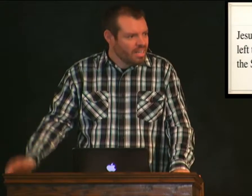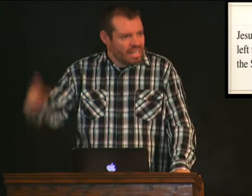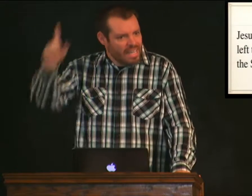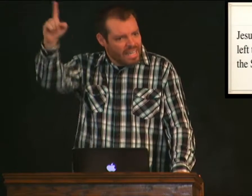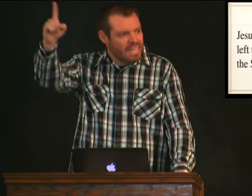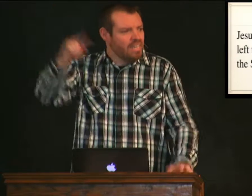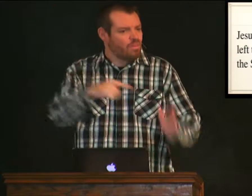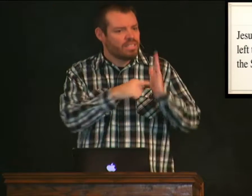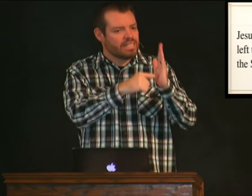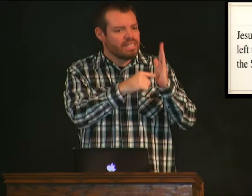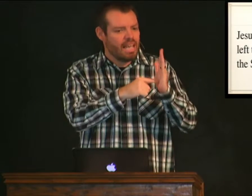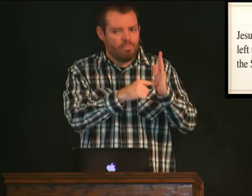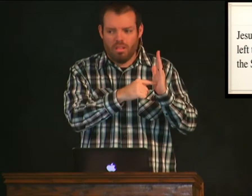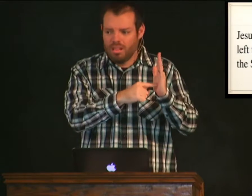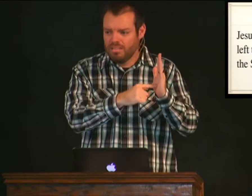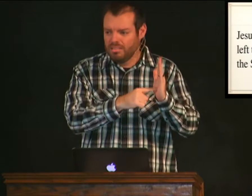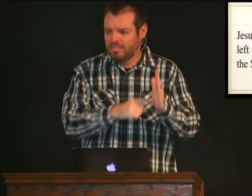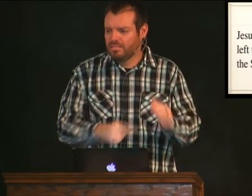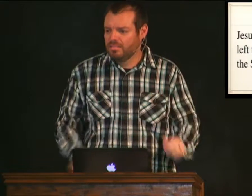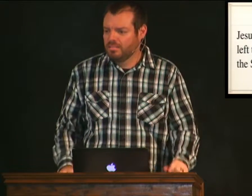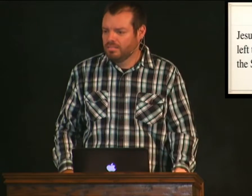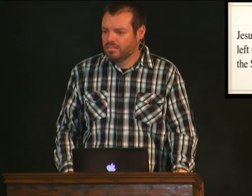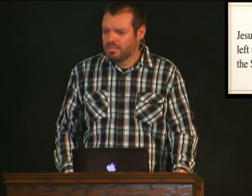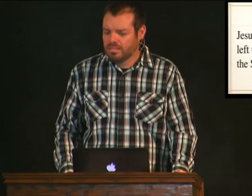Yeah. He was the example.